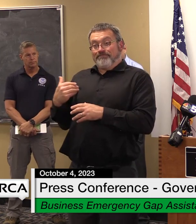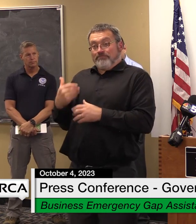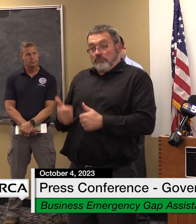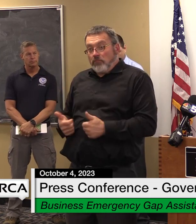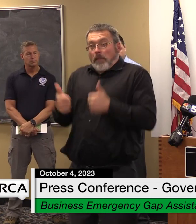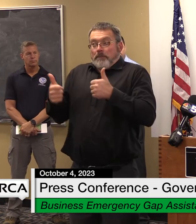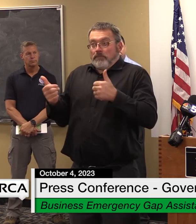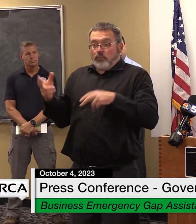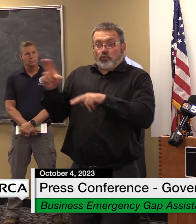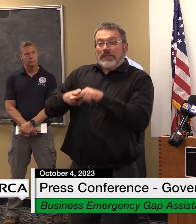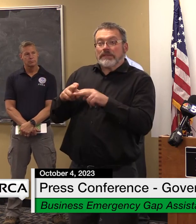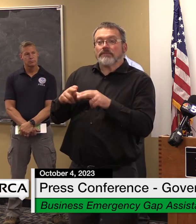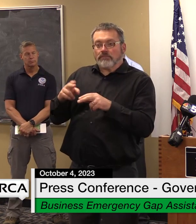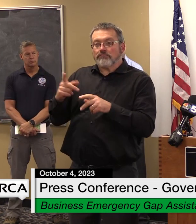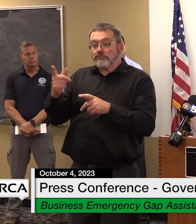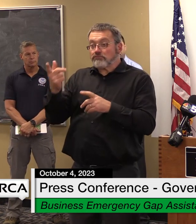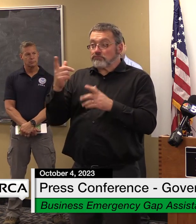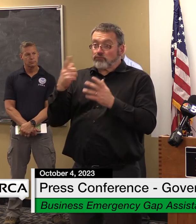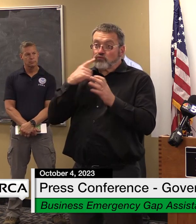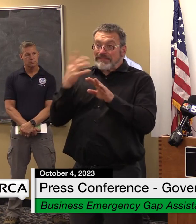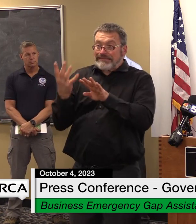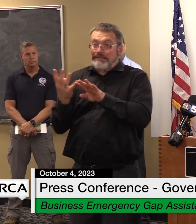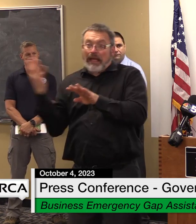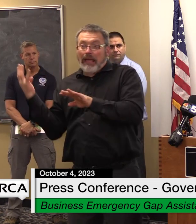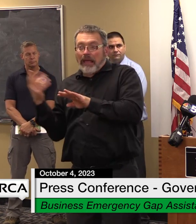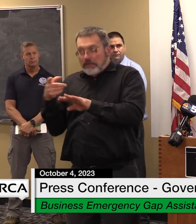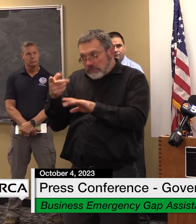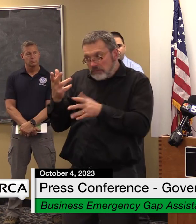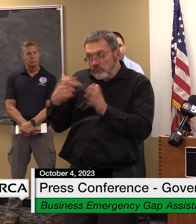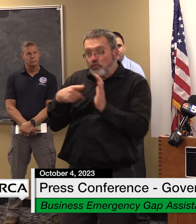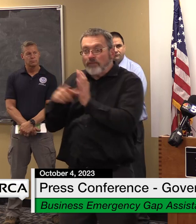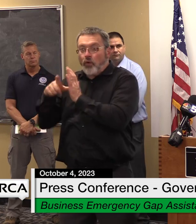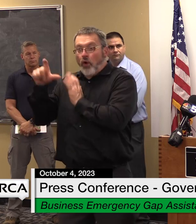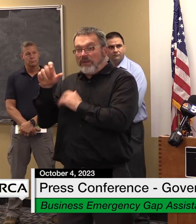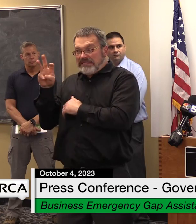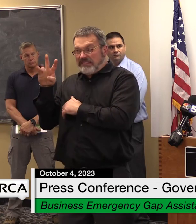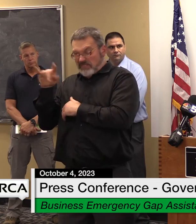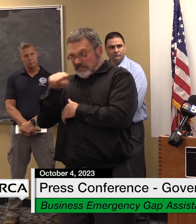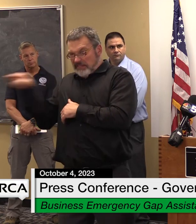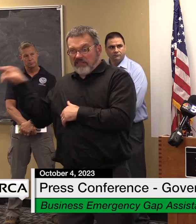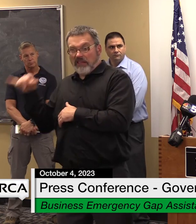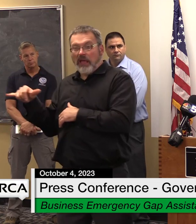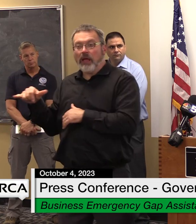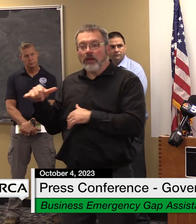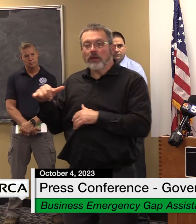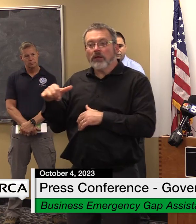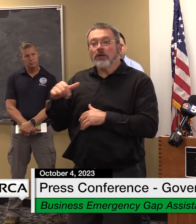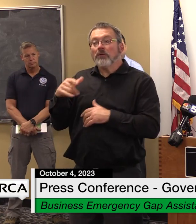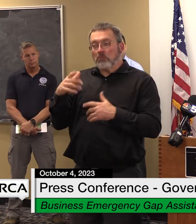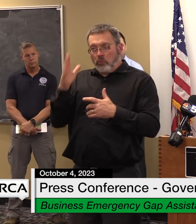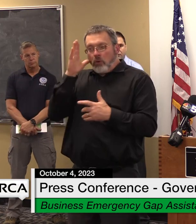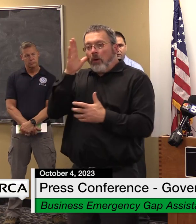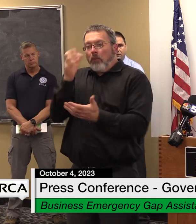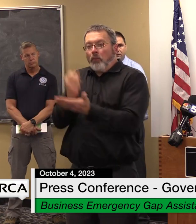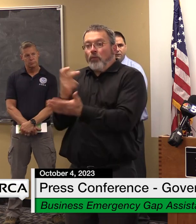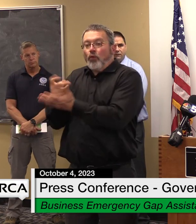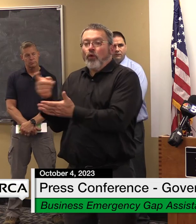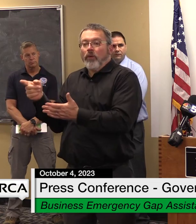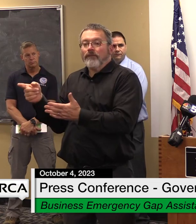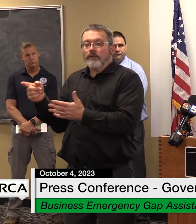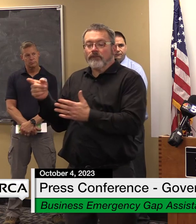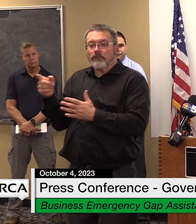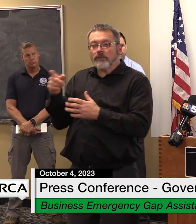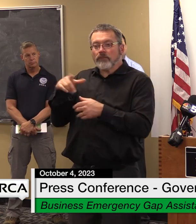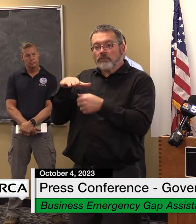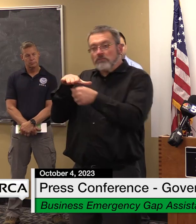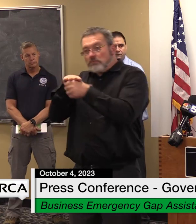queue to be reviewed. So just this week, I've seen some award approvals for area businesses,